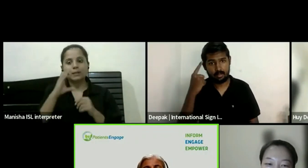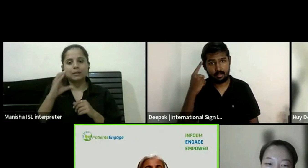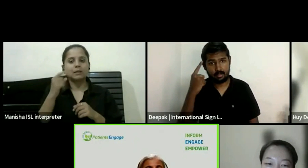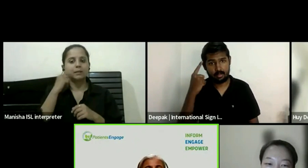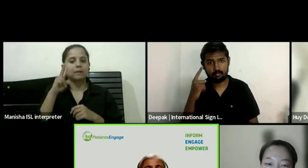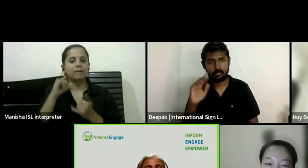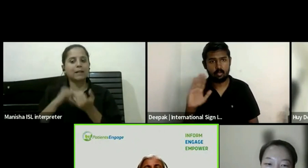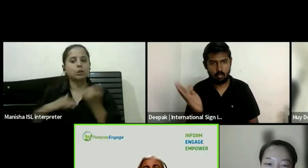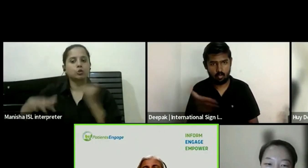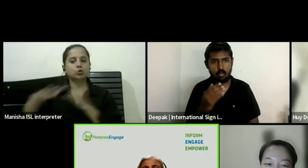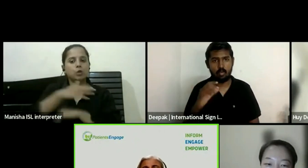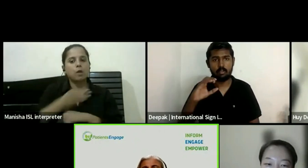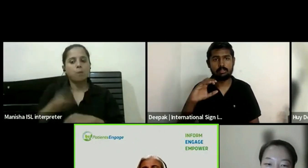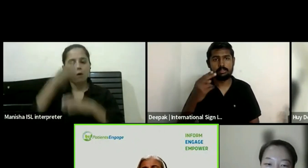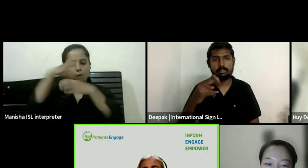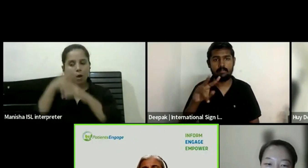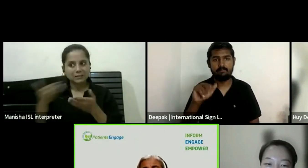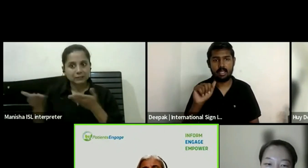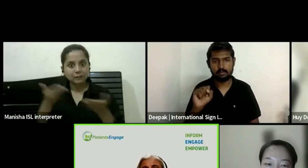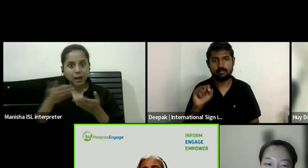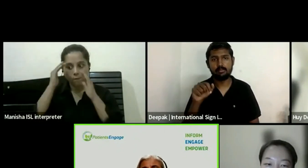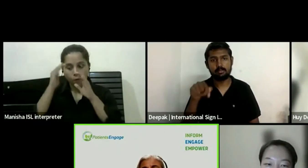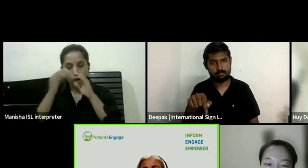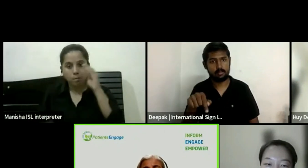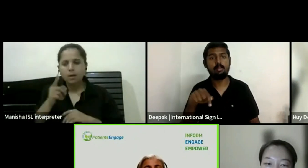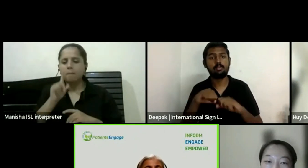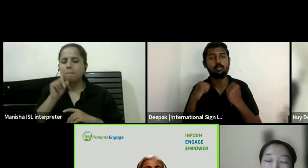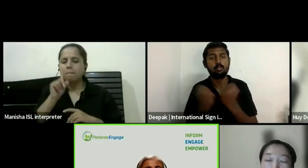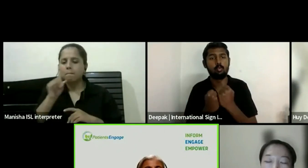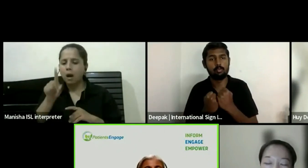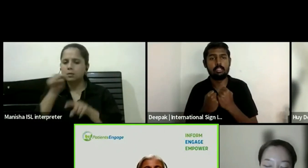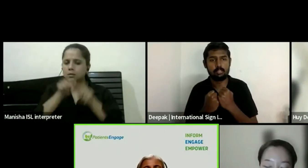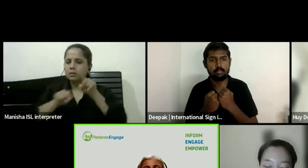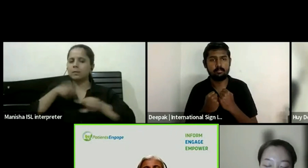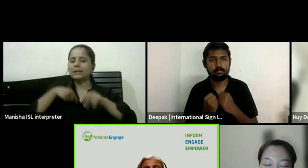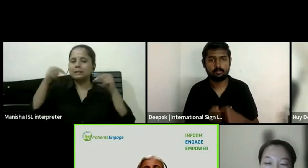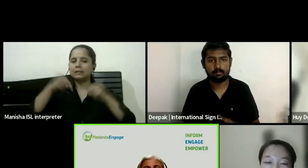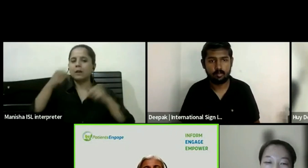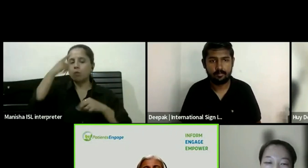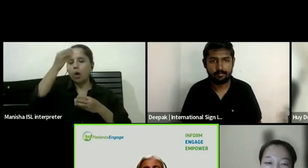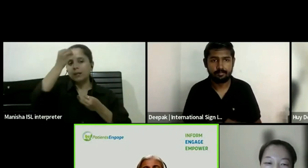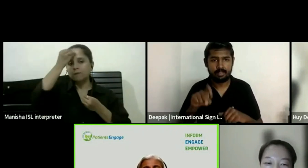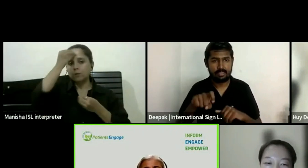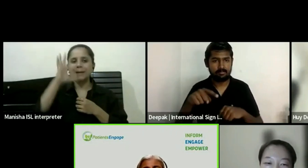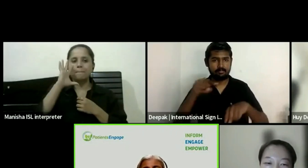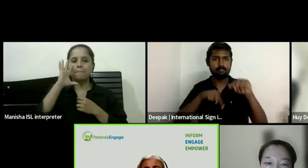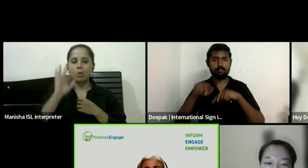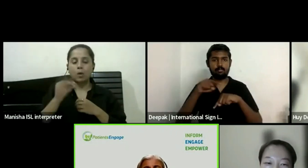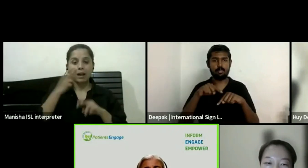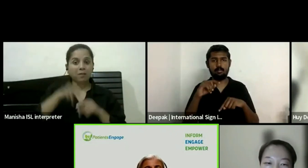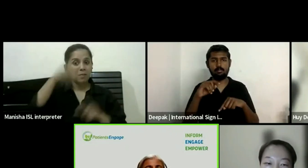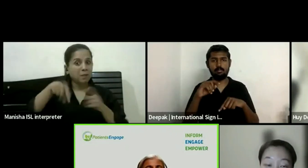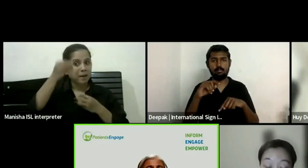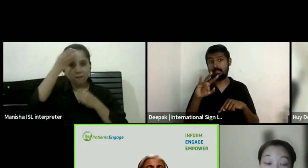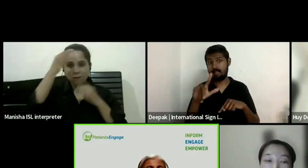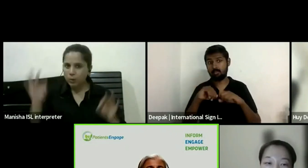focus more on services. I do want to bring back the need for information, because unless people have information, they